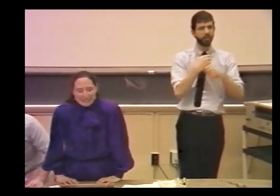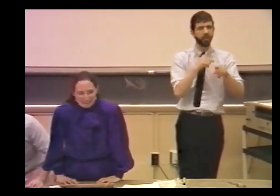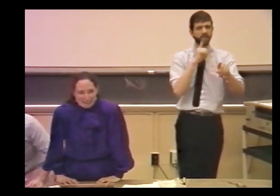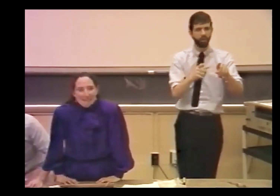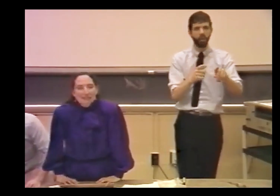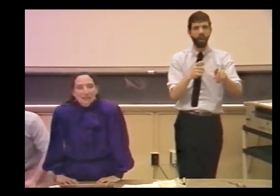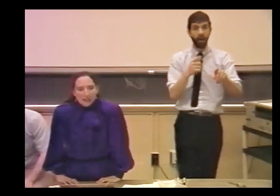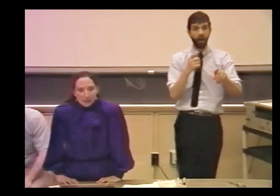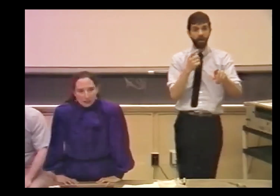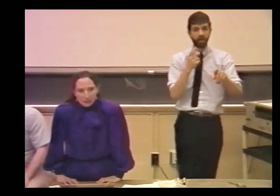distinction.